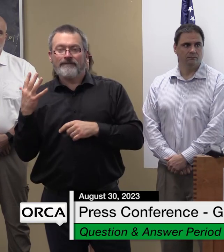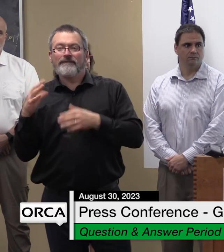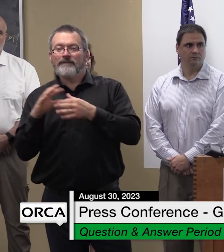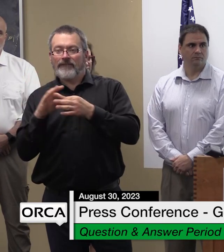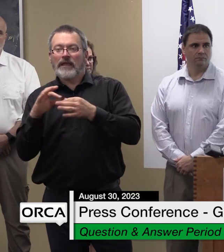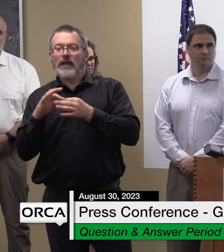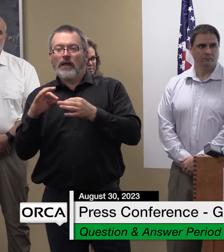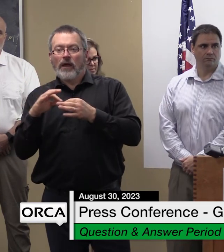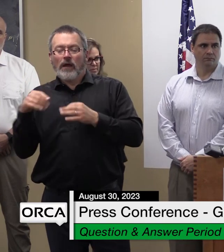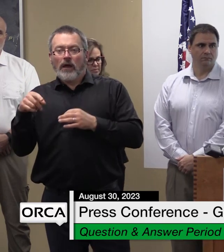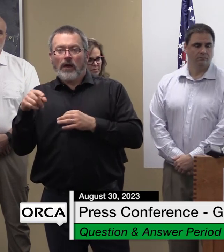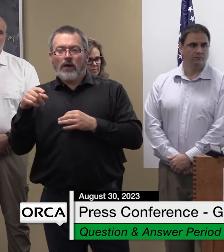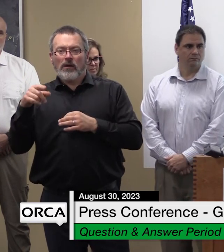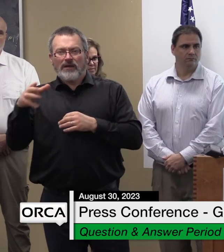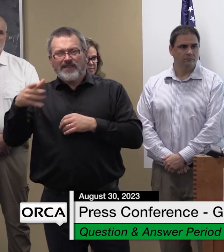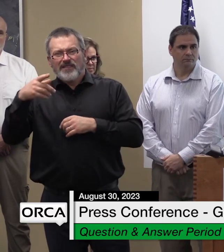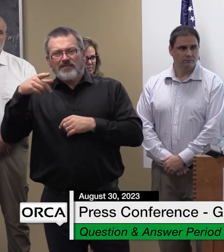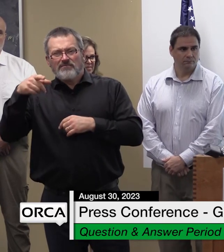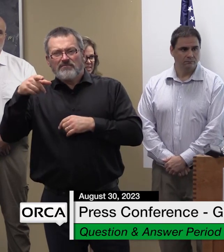looking around, could that be delayed?